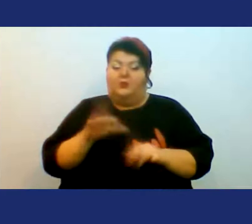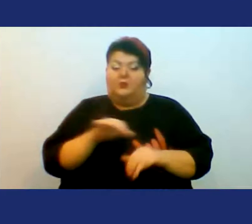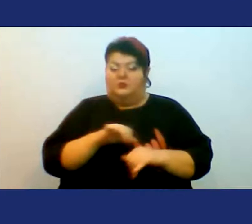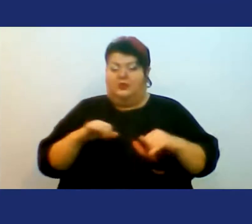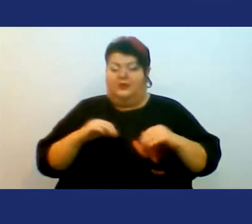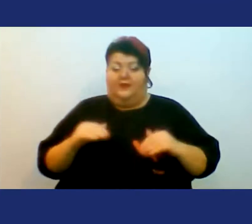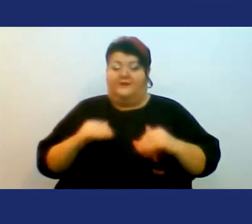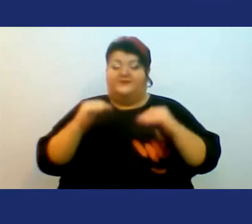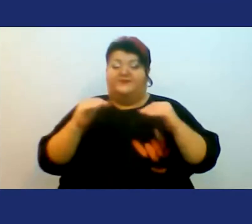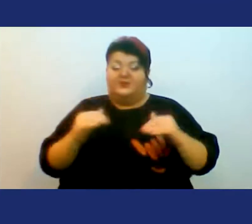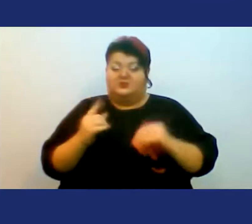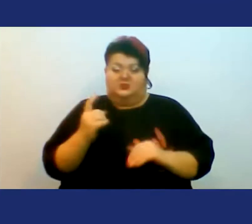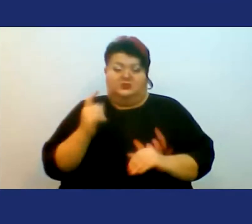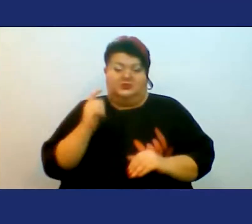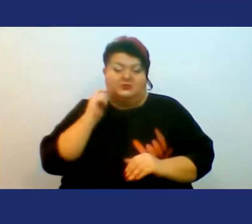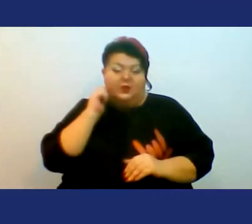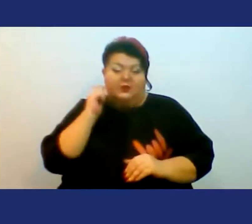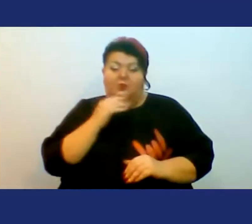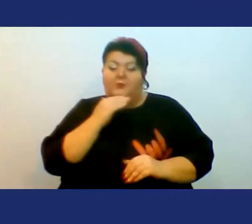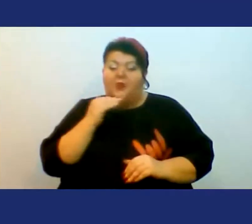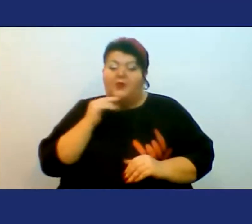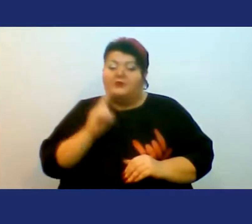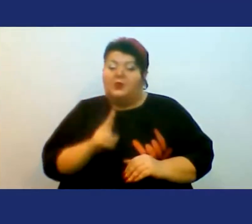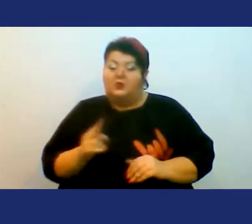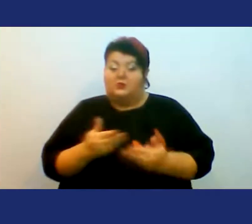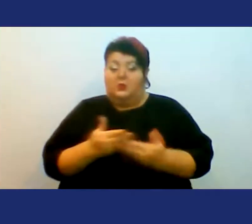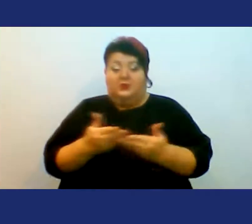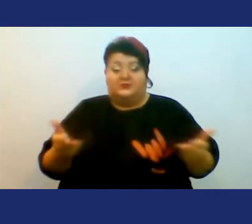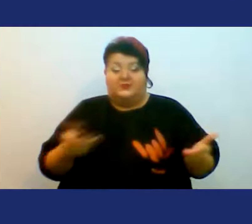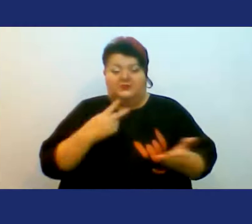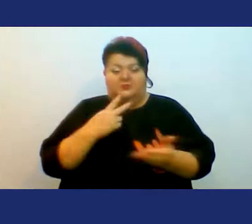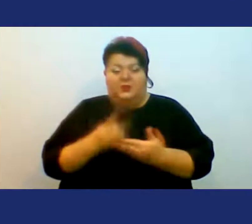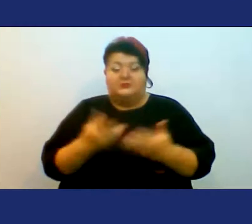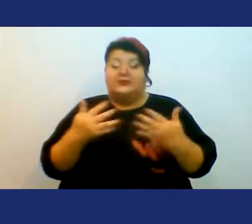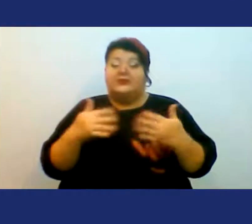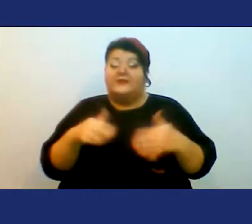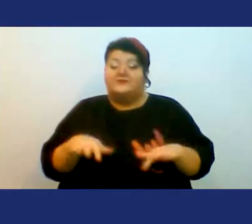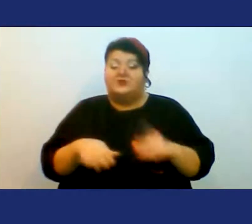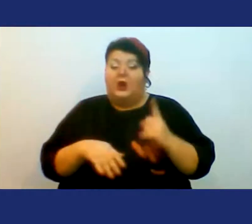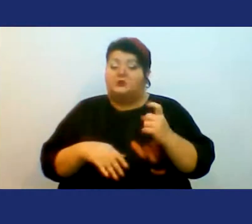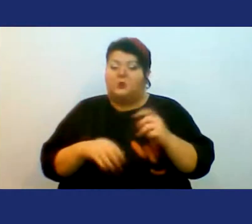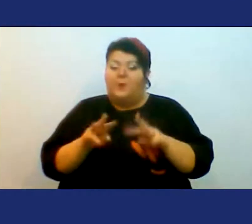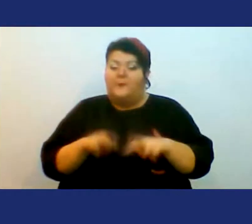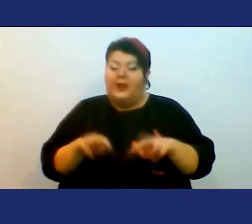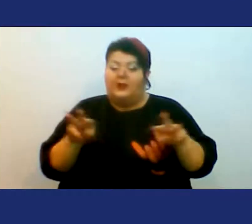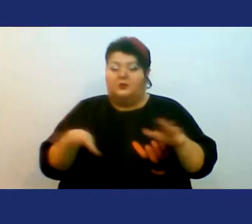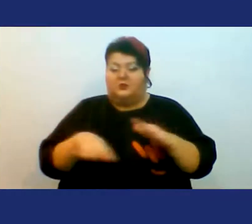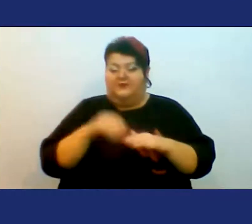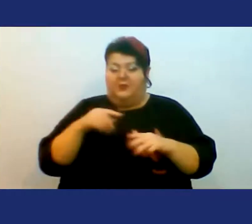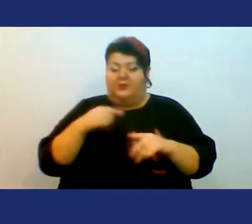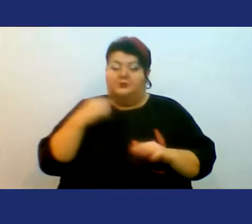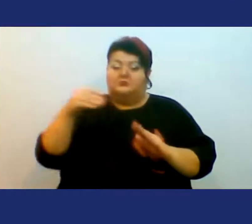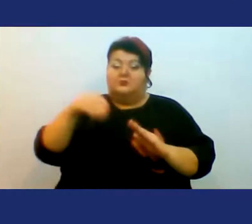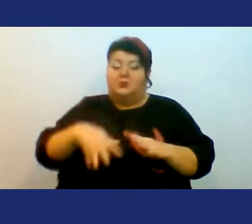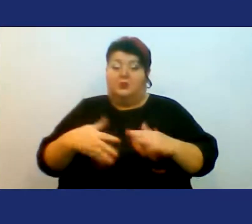seen that 100 million voters have already voted early, in person or by post. And so